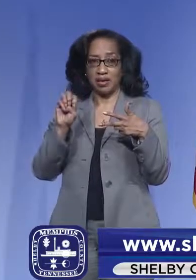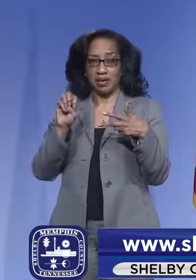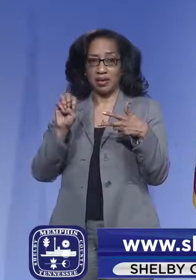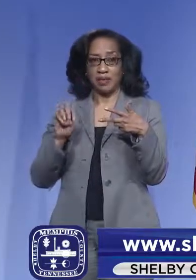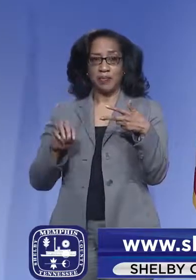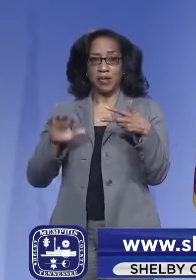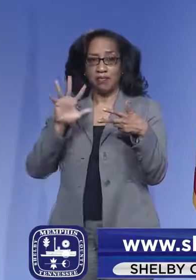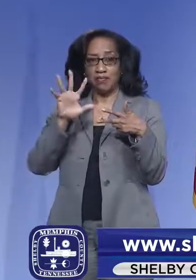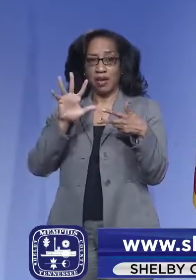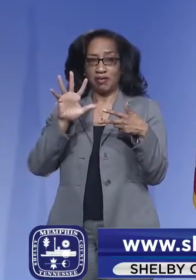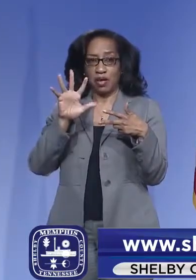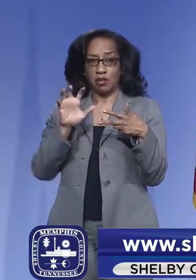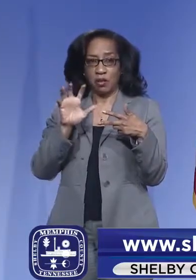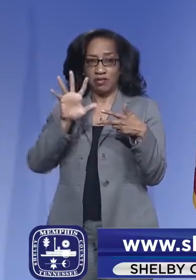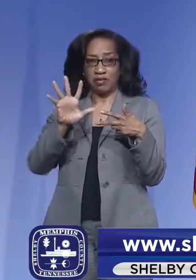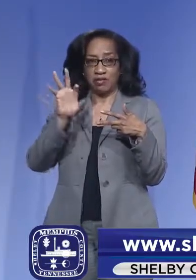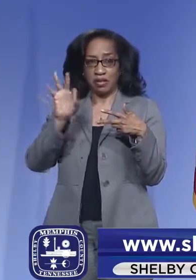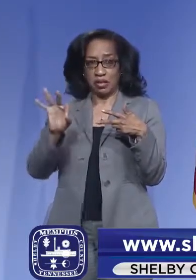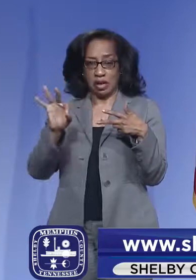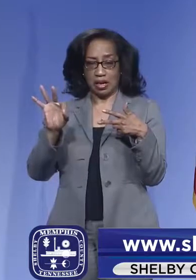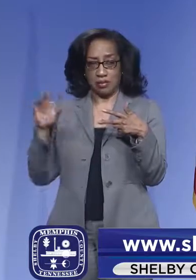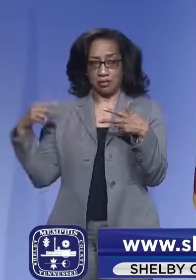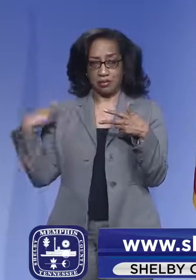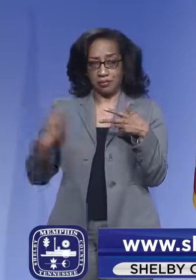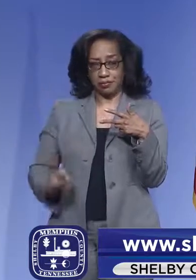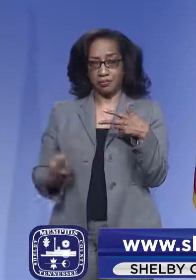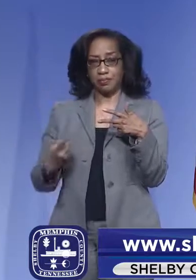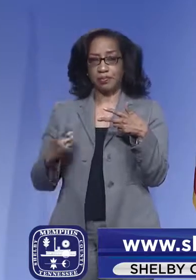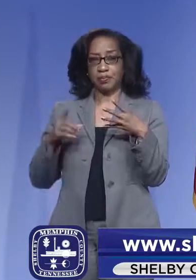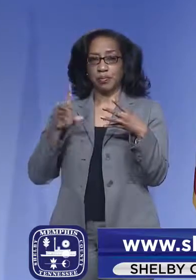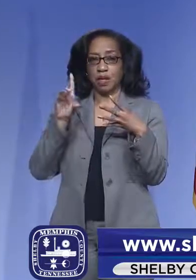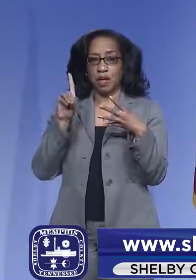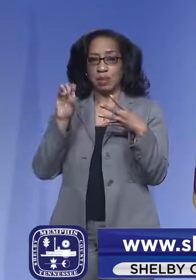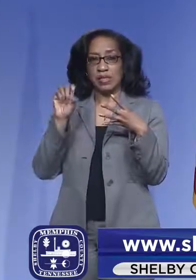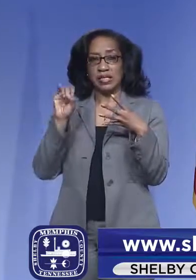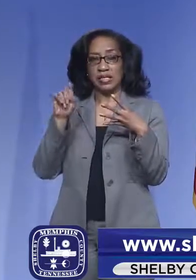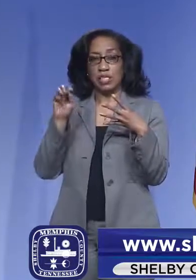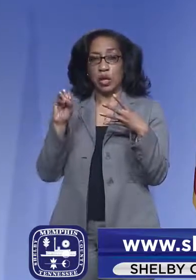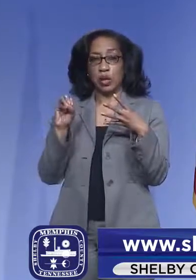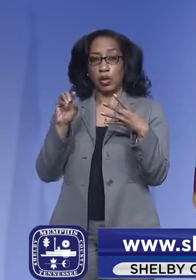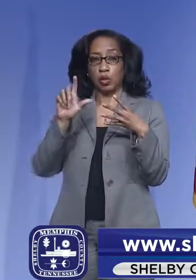4,959 cases have been reported so far. In DeSoto County, Mississippi,